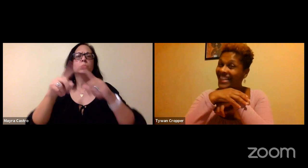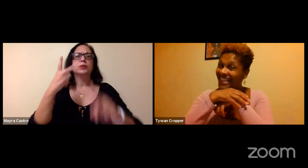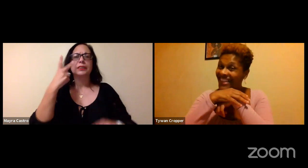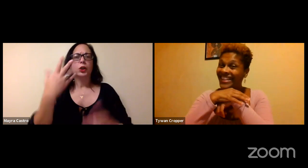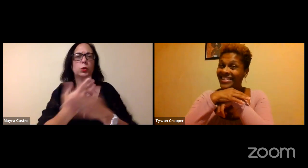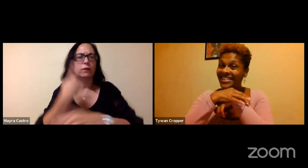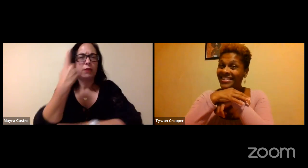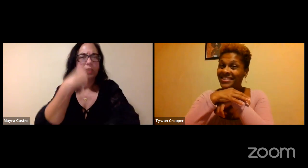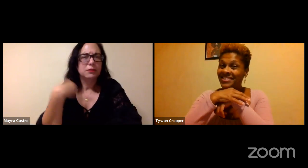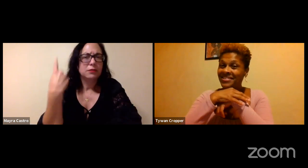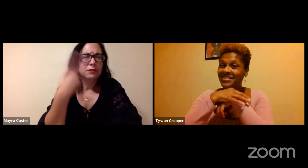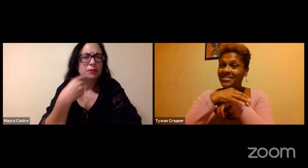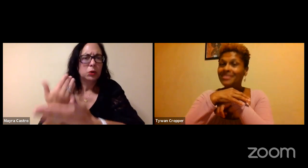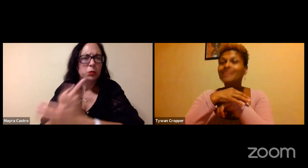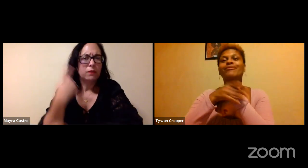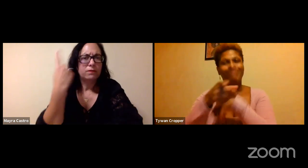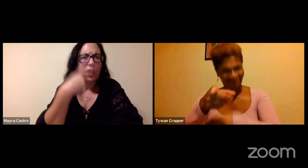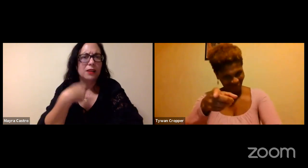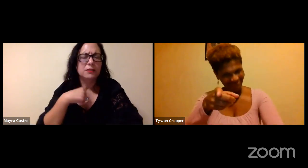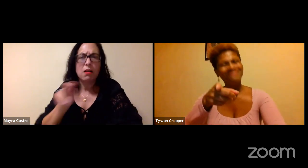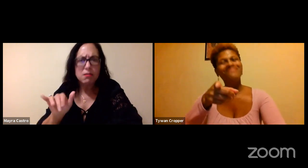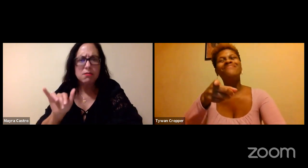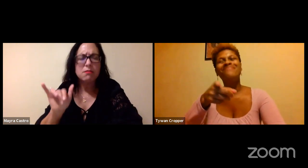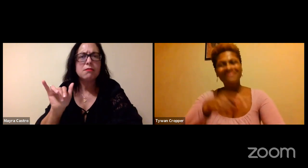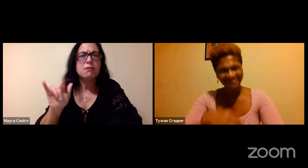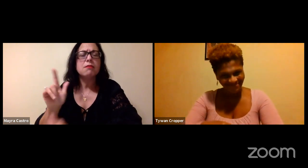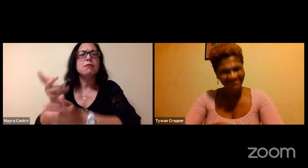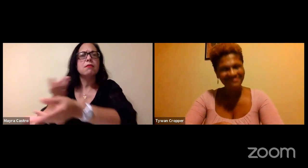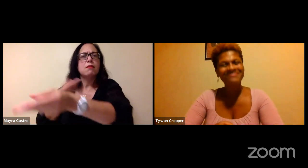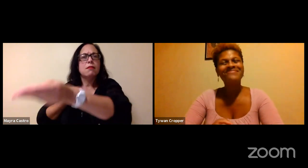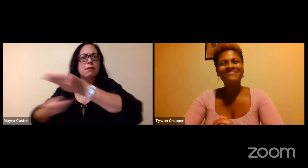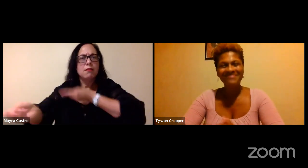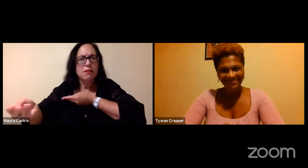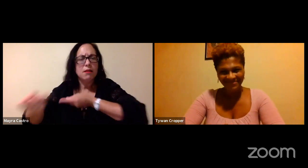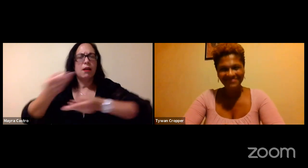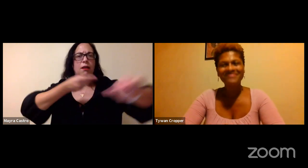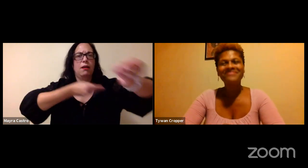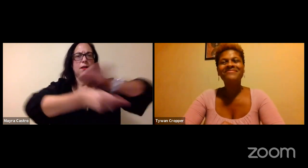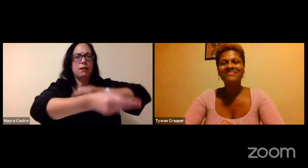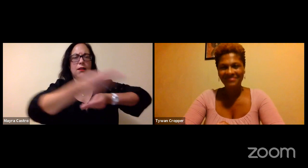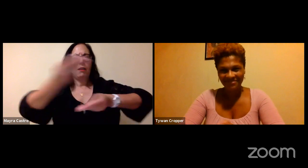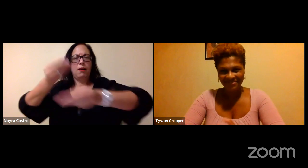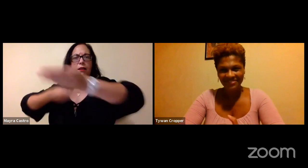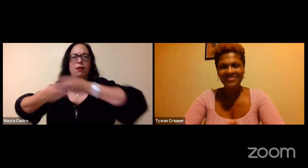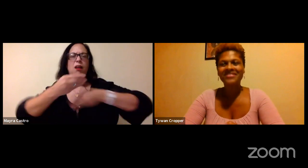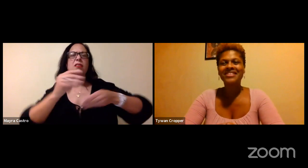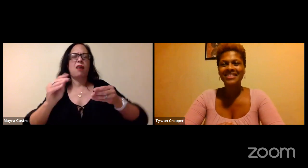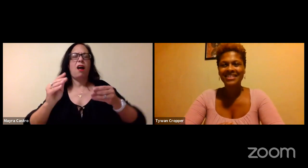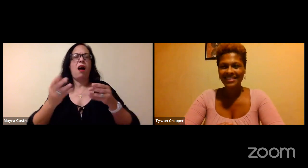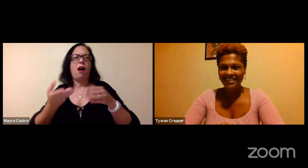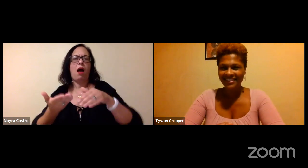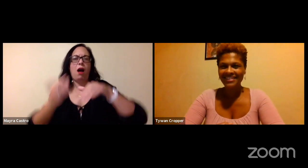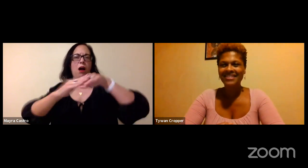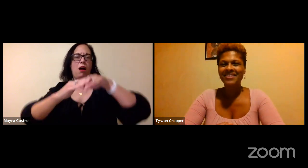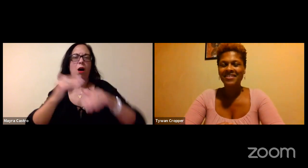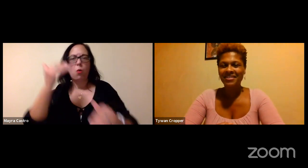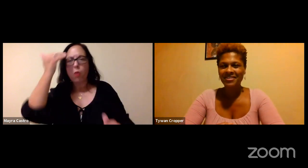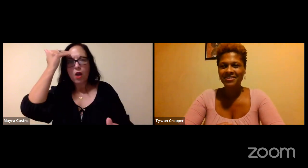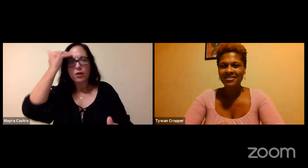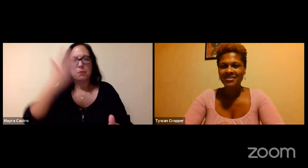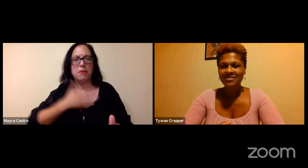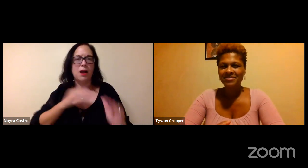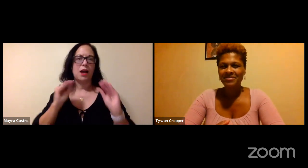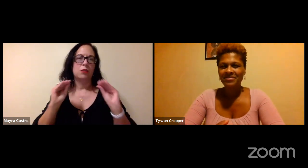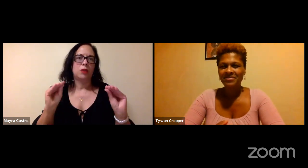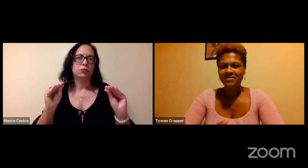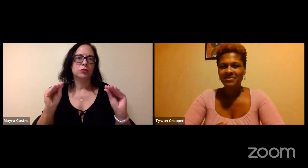And I've gone to several conferences after that because I wanted to be able to grasp and gain knowledge